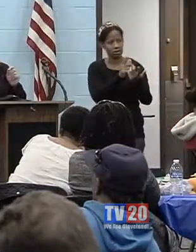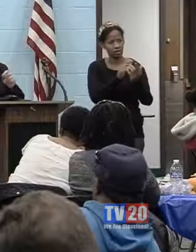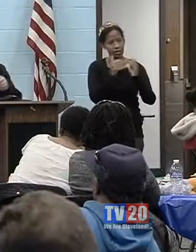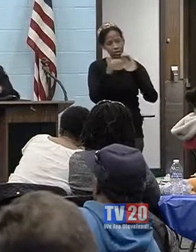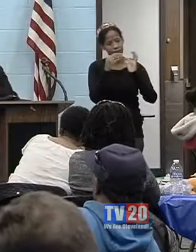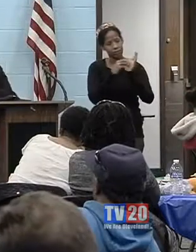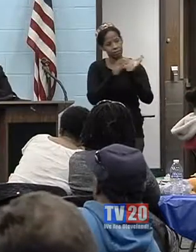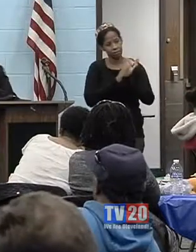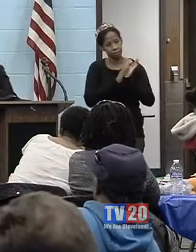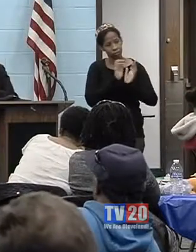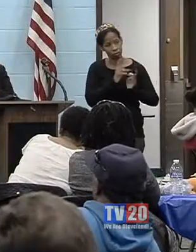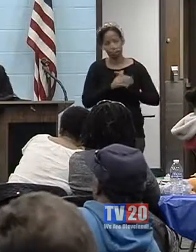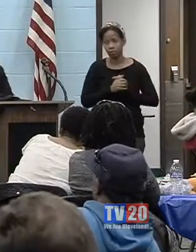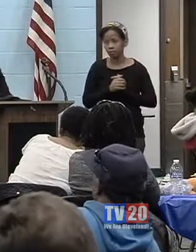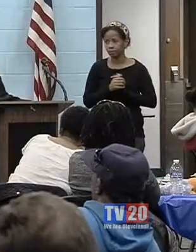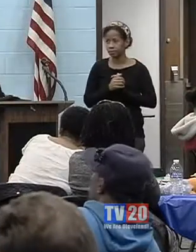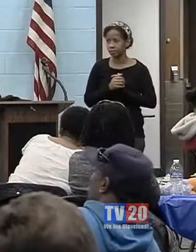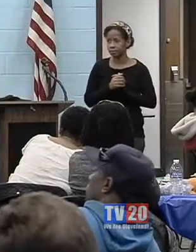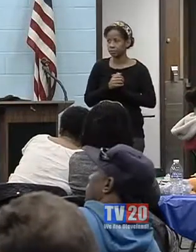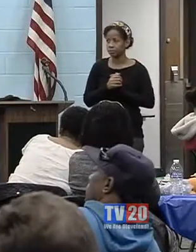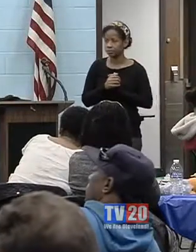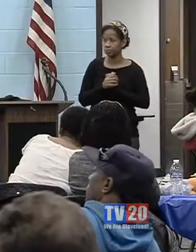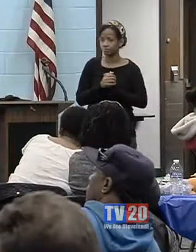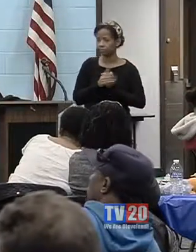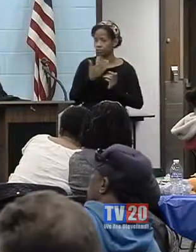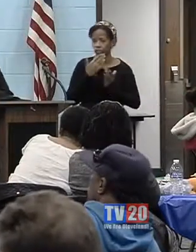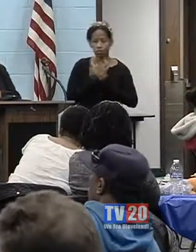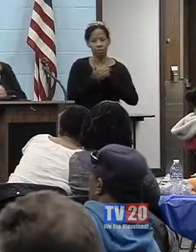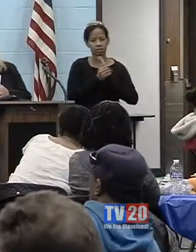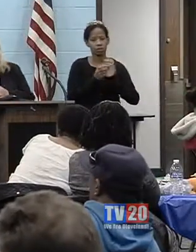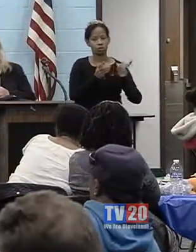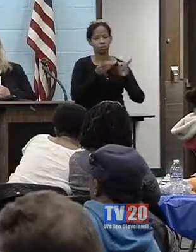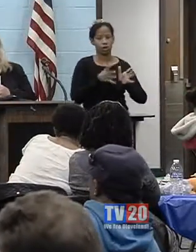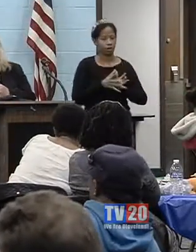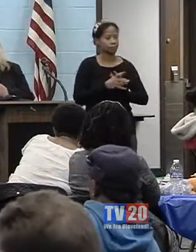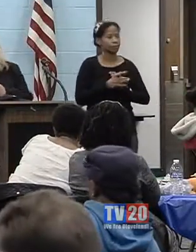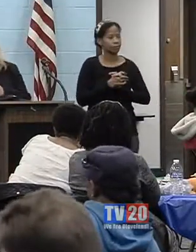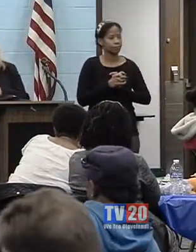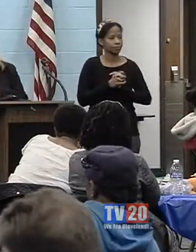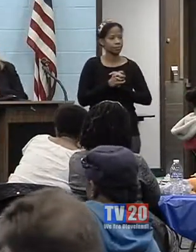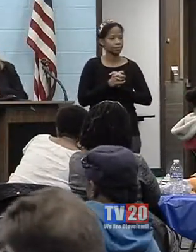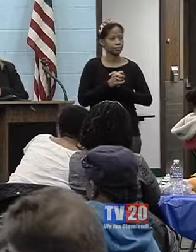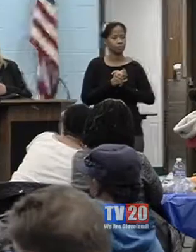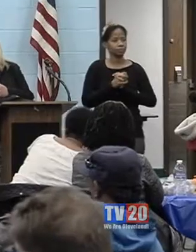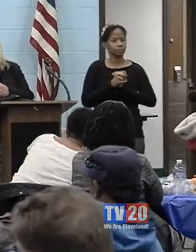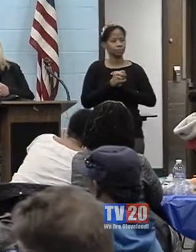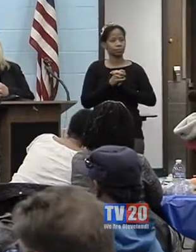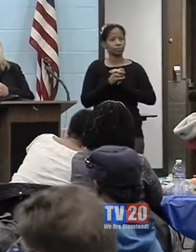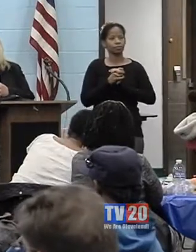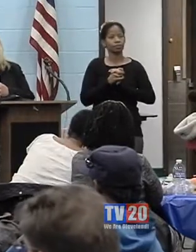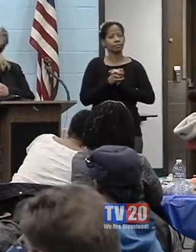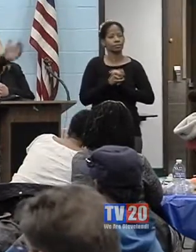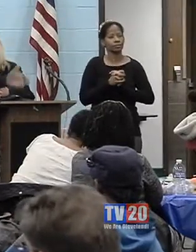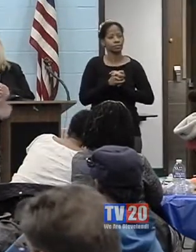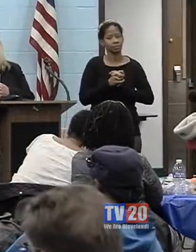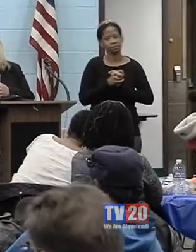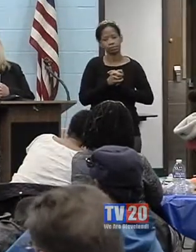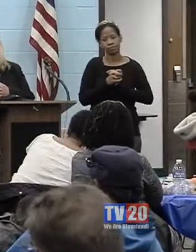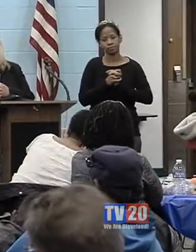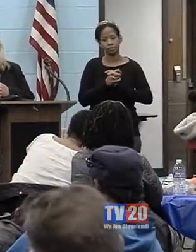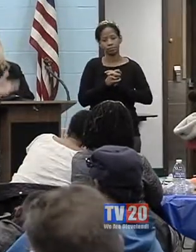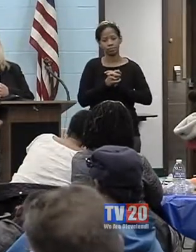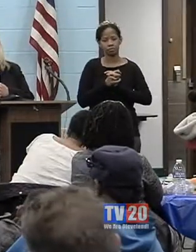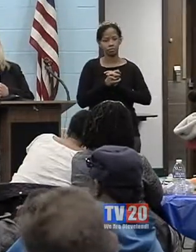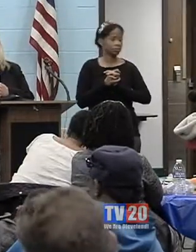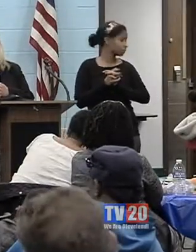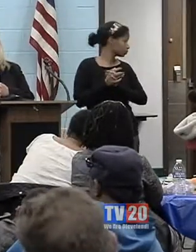then we can, Mary McNair, she's a great director, and then we can address it, and then we can address it next time we meet